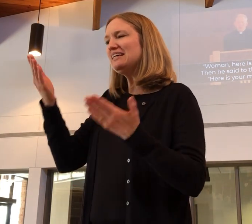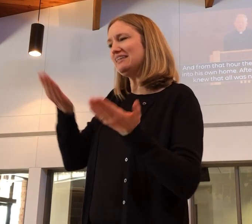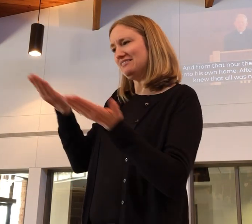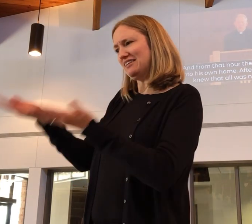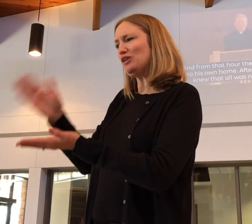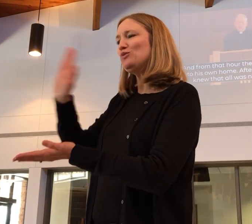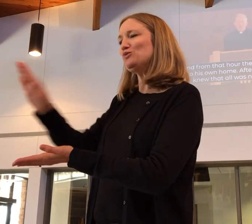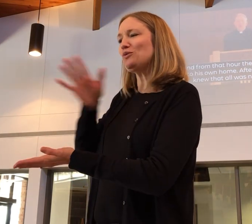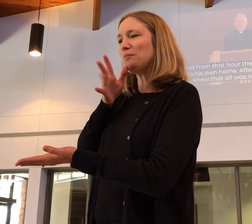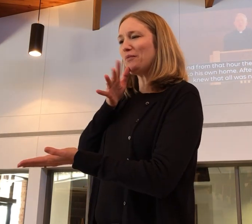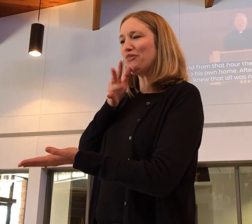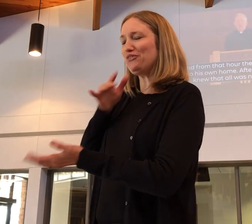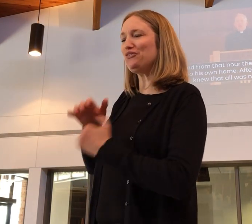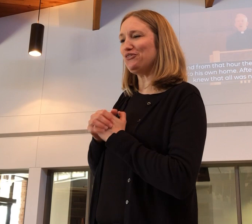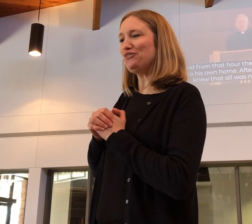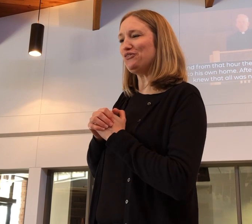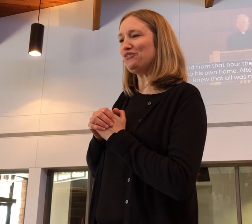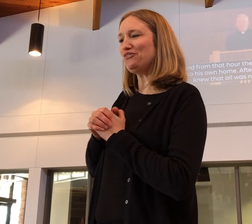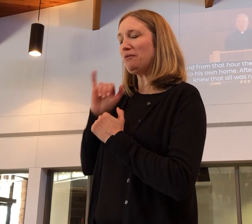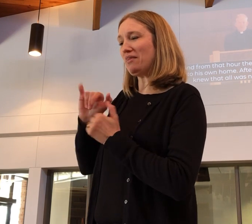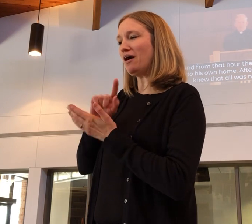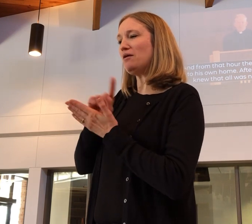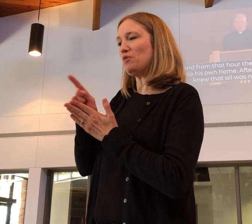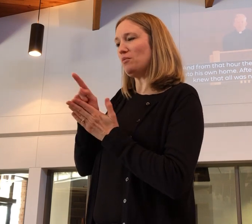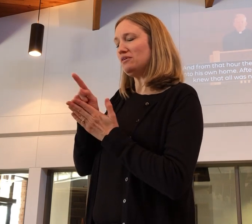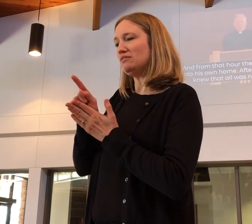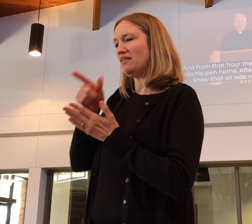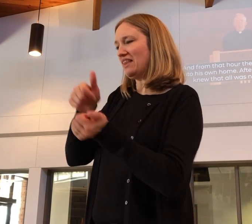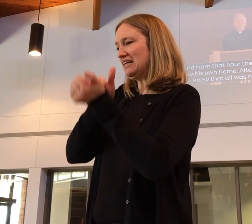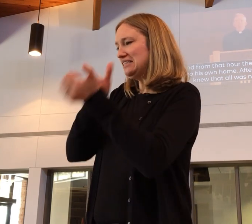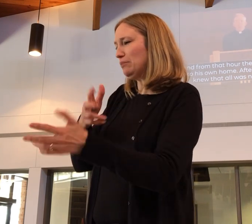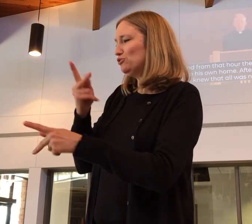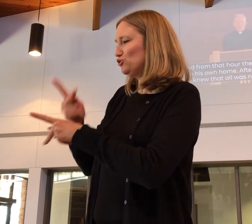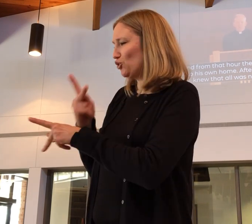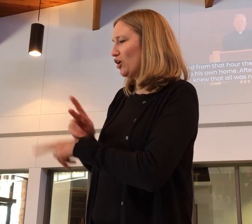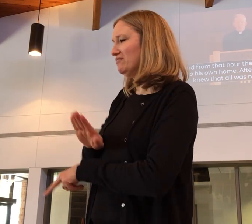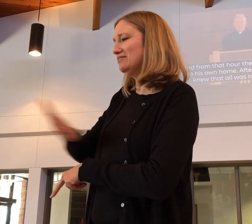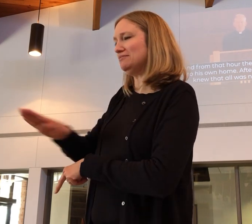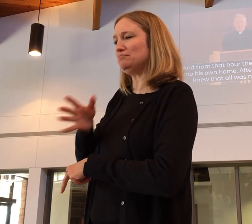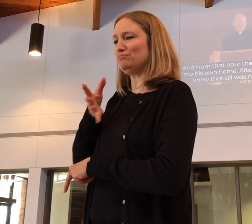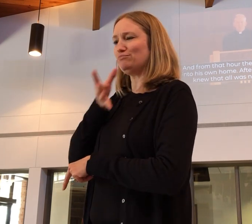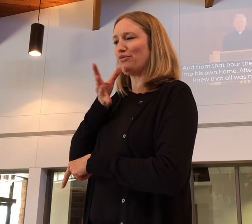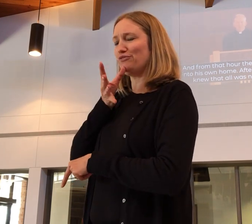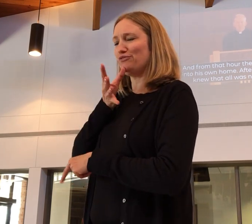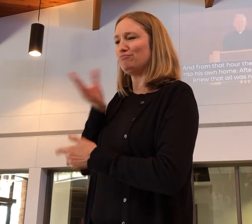mother." And from that hour, the disciple took her into his own home.